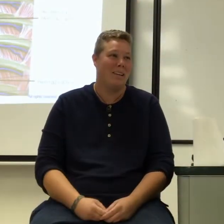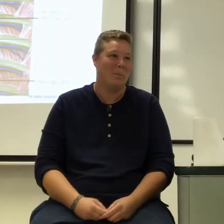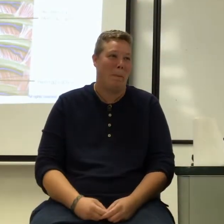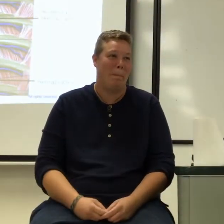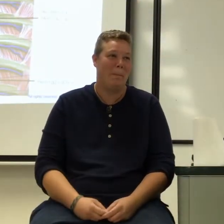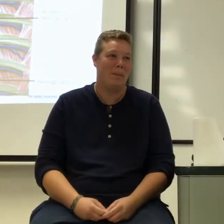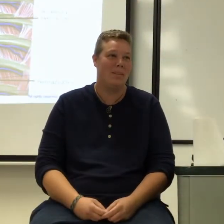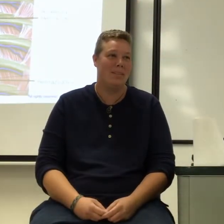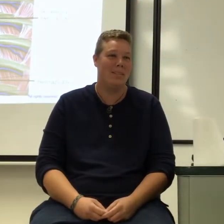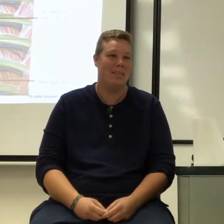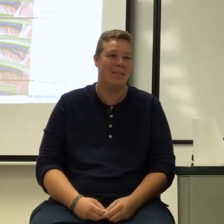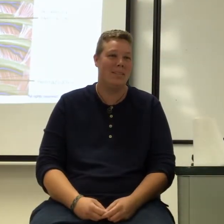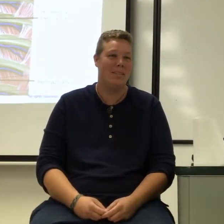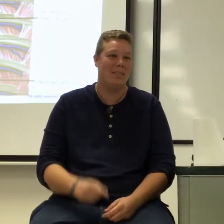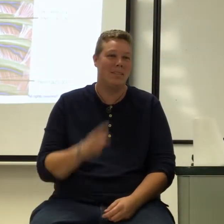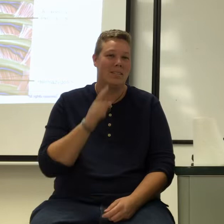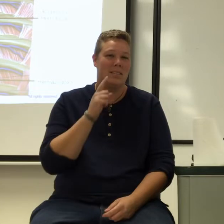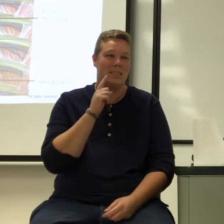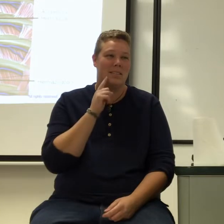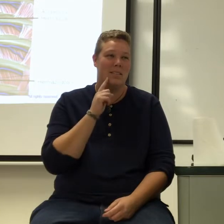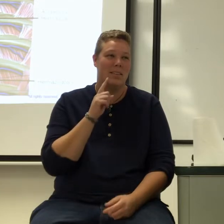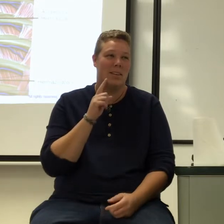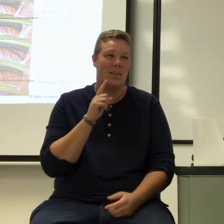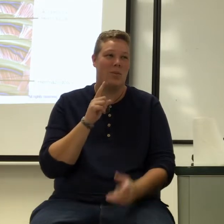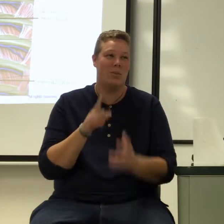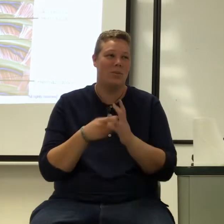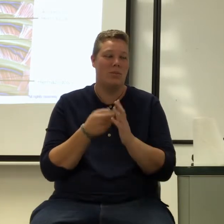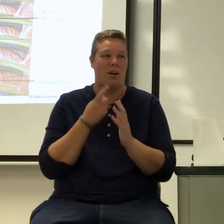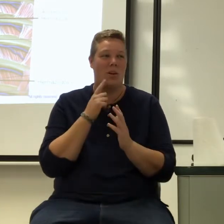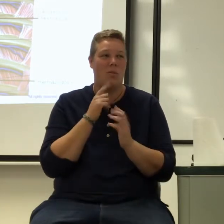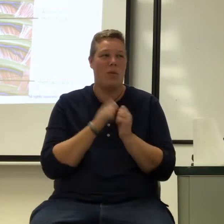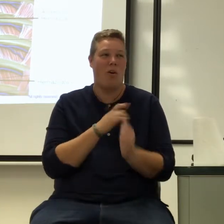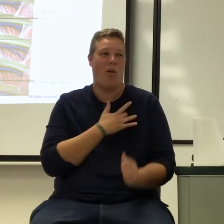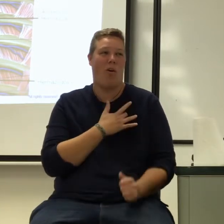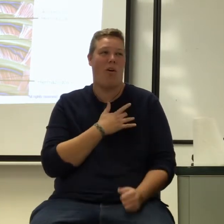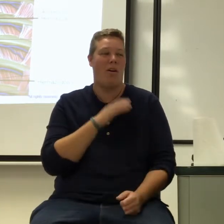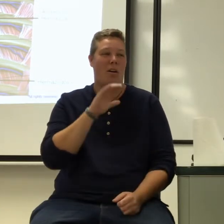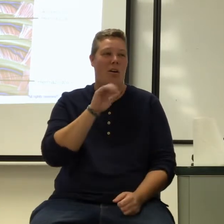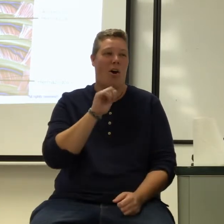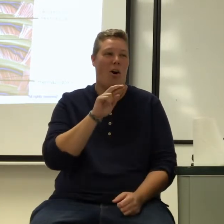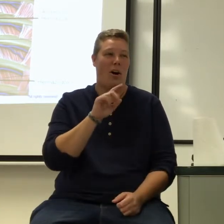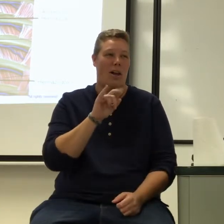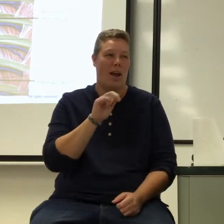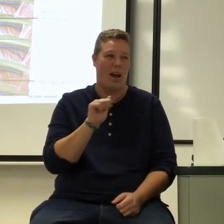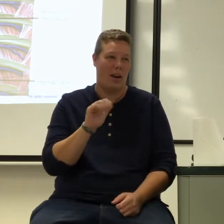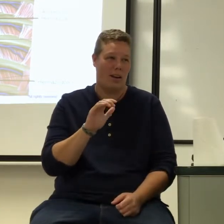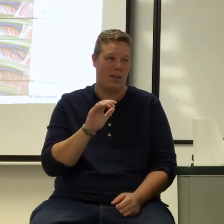We'll finish the anatomy of the heart, and we'll do the cardiac cycle, the physiology of the heart.